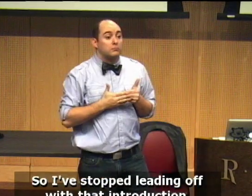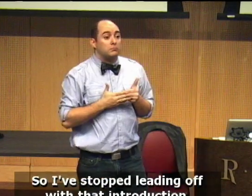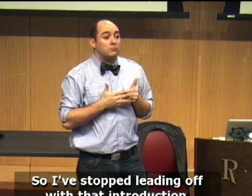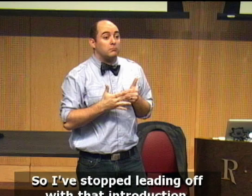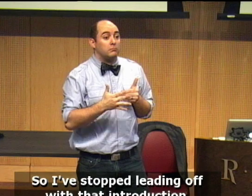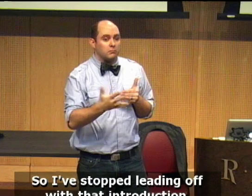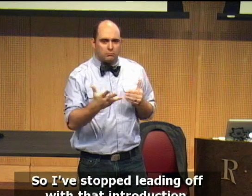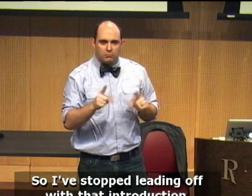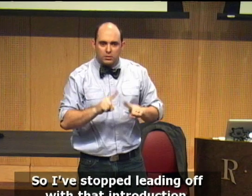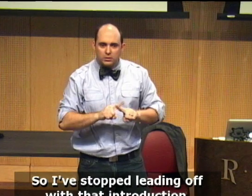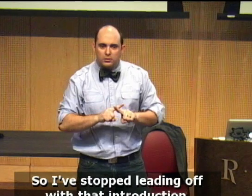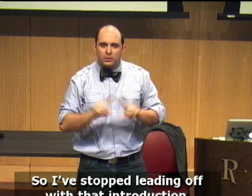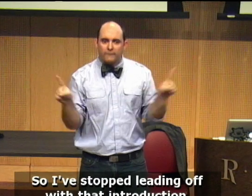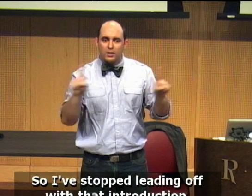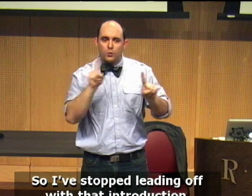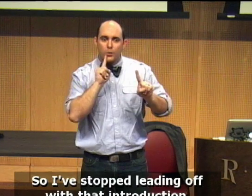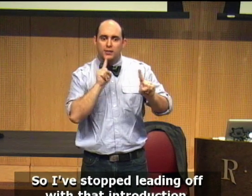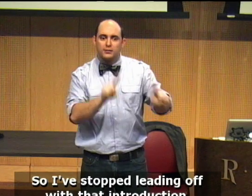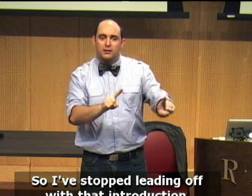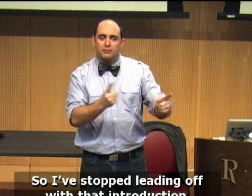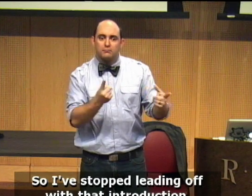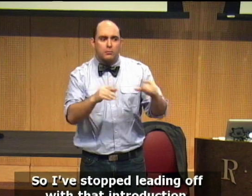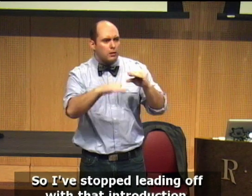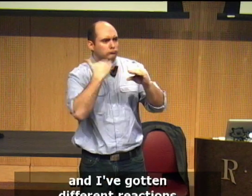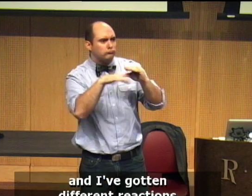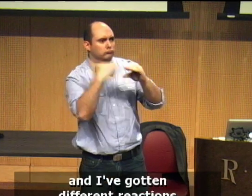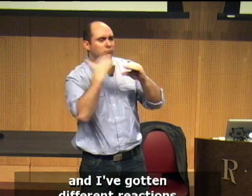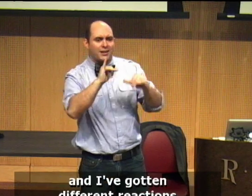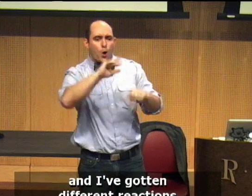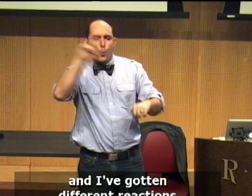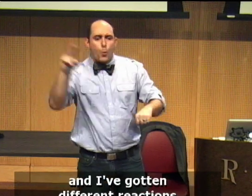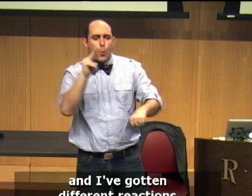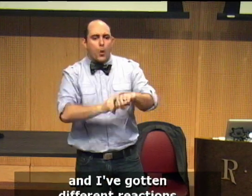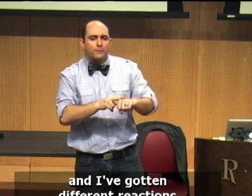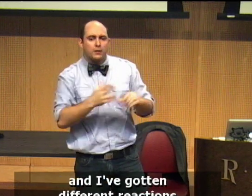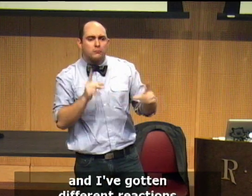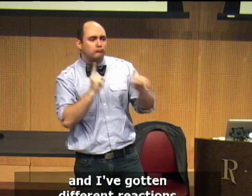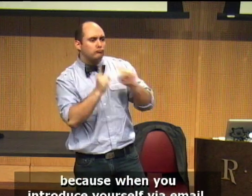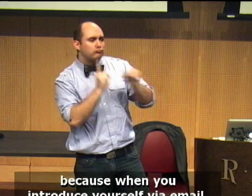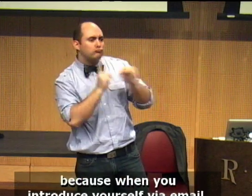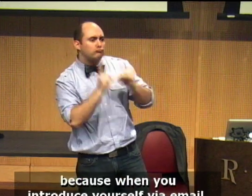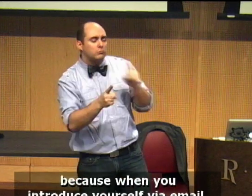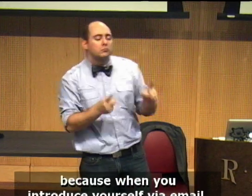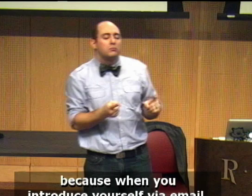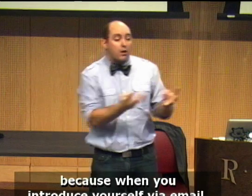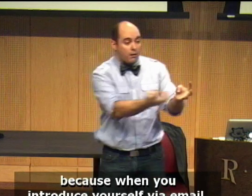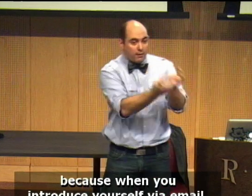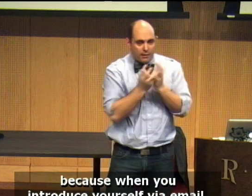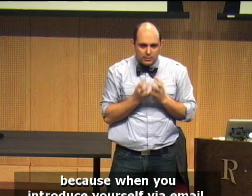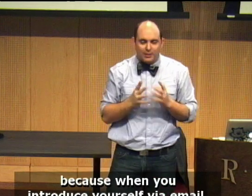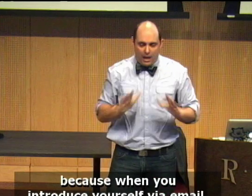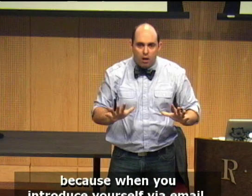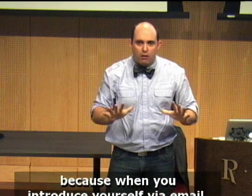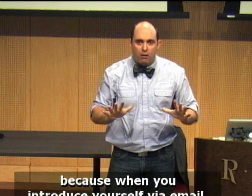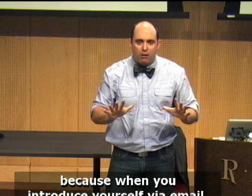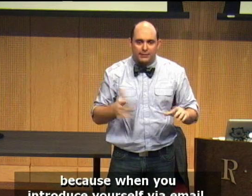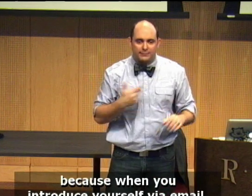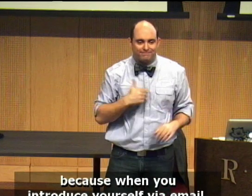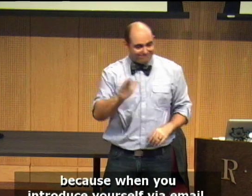stopped leading off with that introduction, and I've gotten different reactions, because when you introduce yourself via